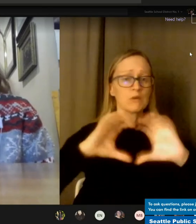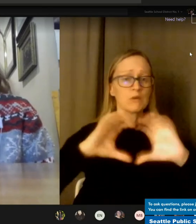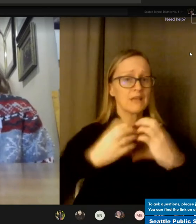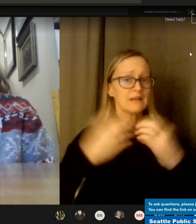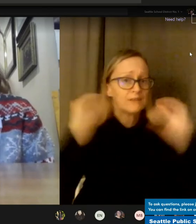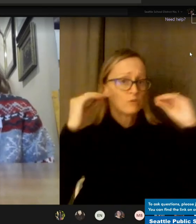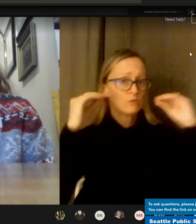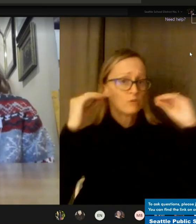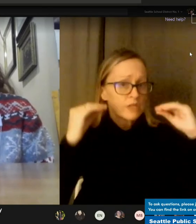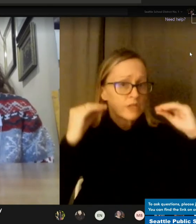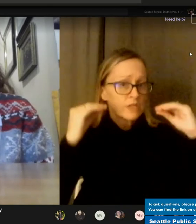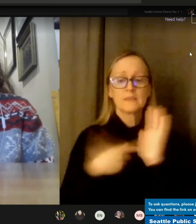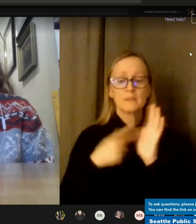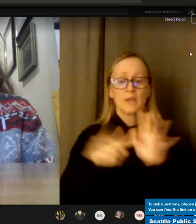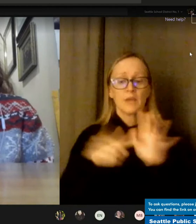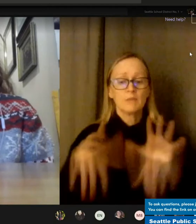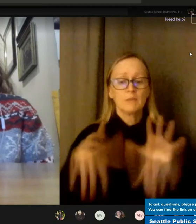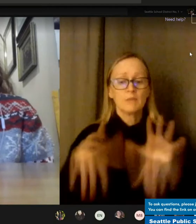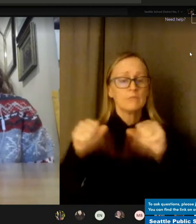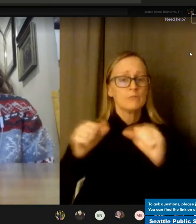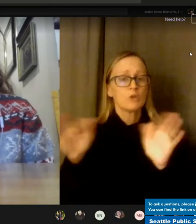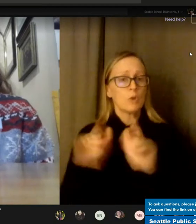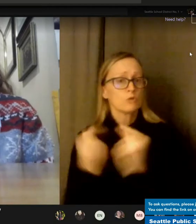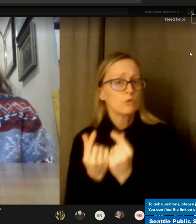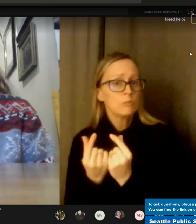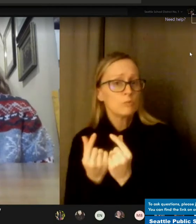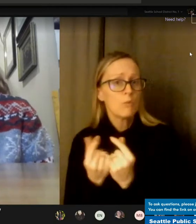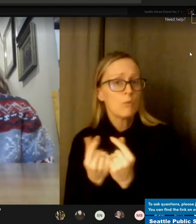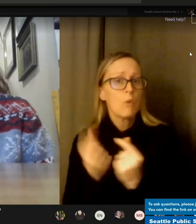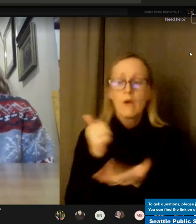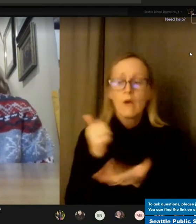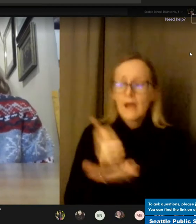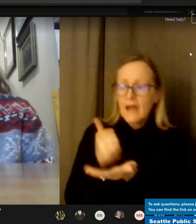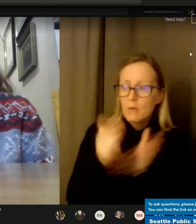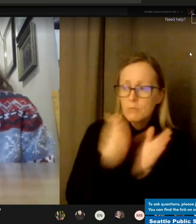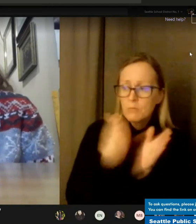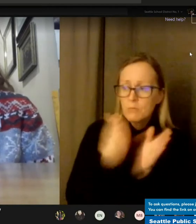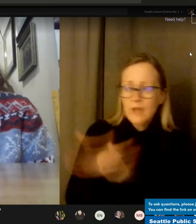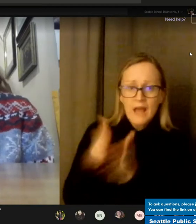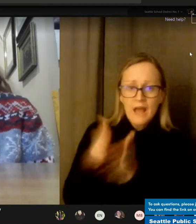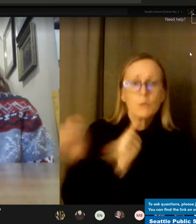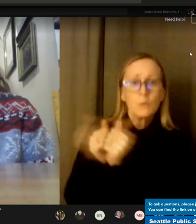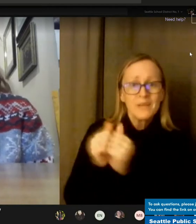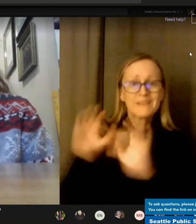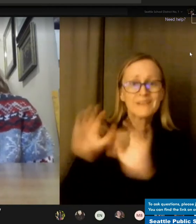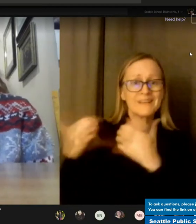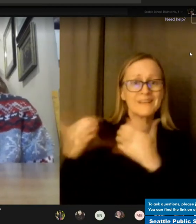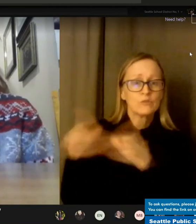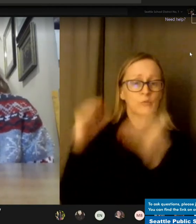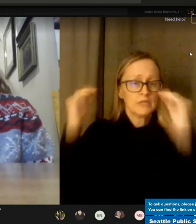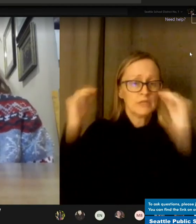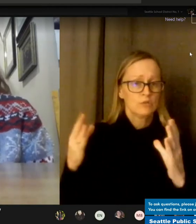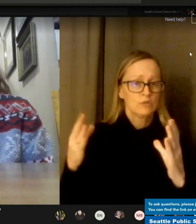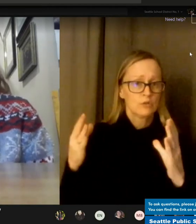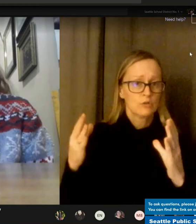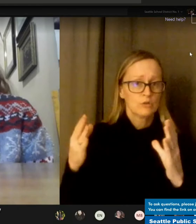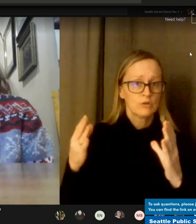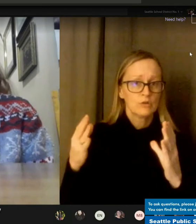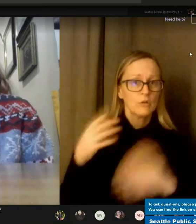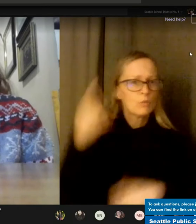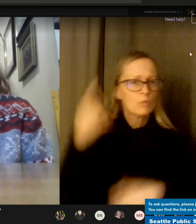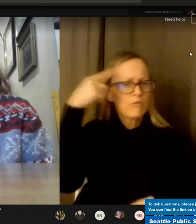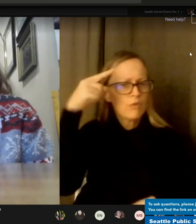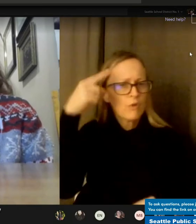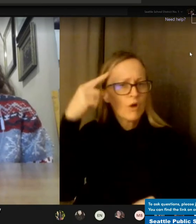groups, or they plan alongside classroom teachers so that instruction is accessible for our English